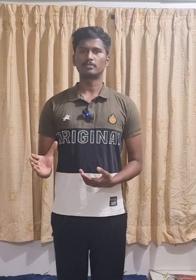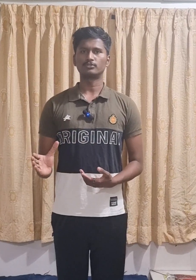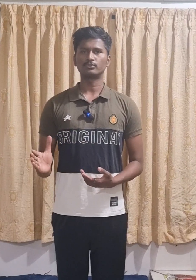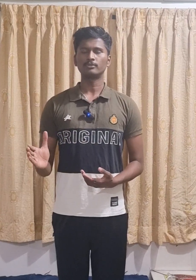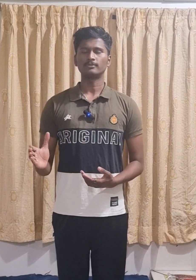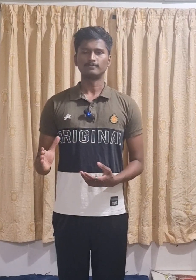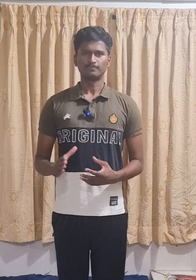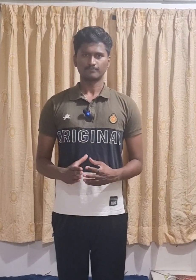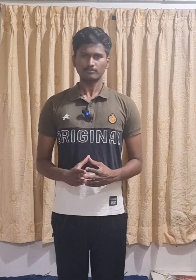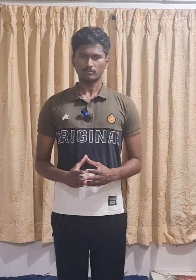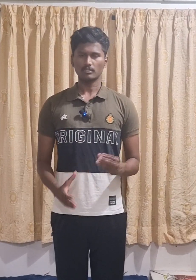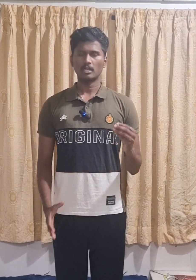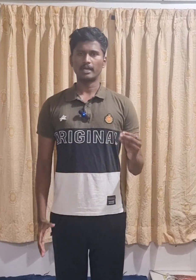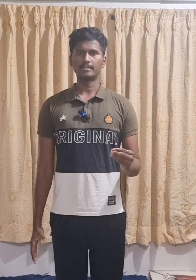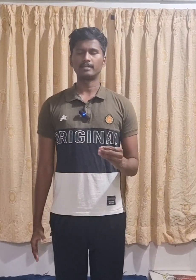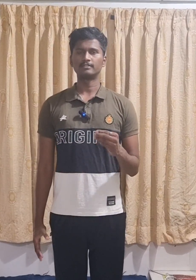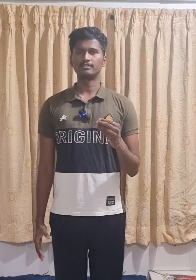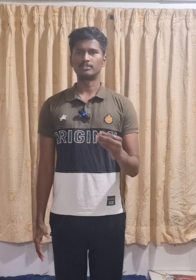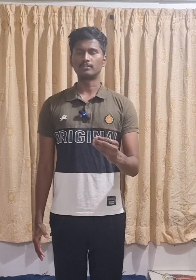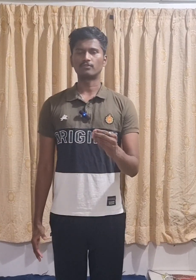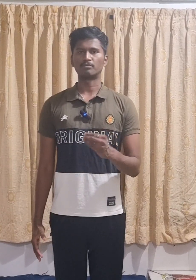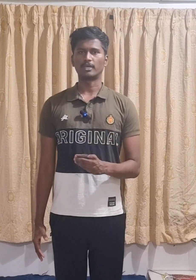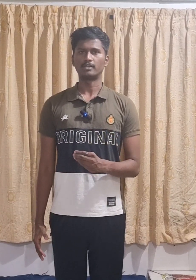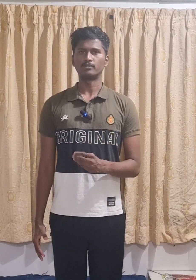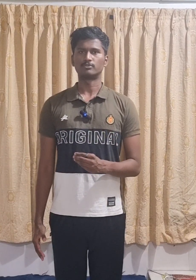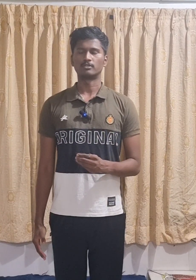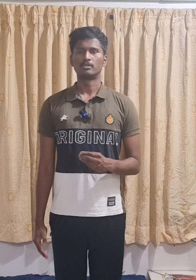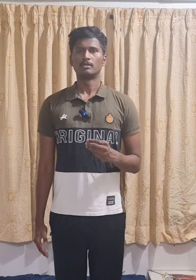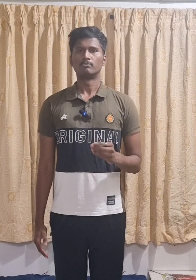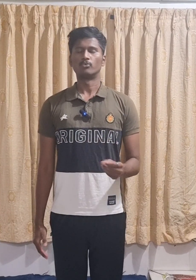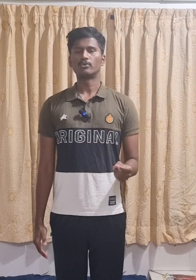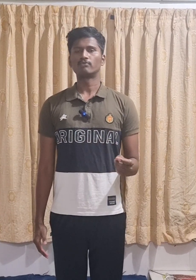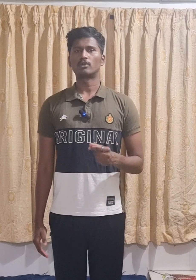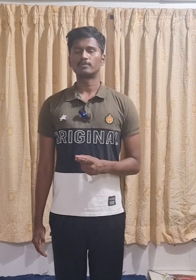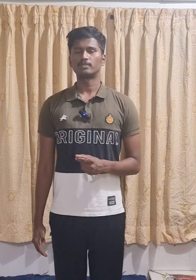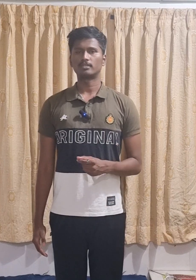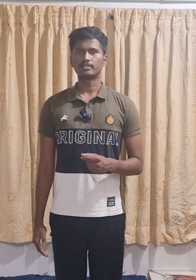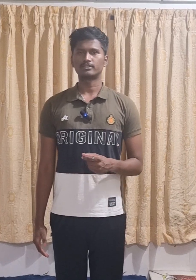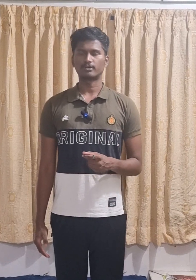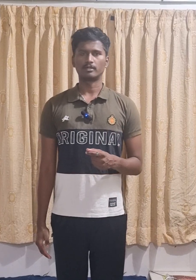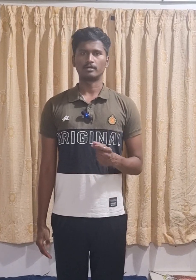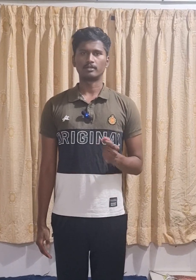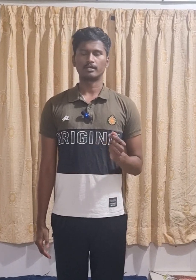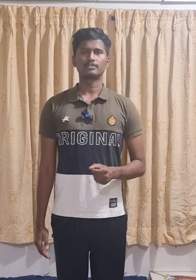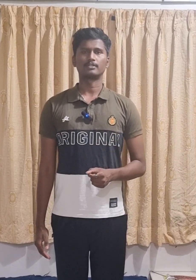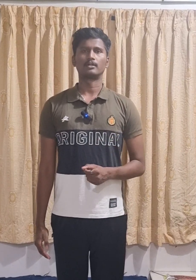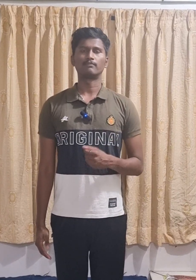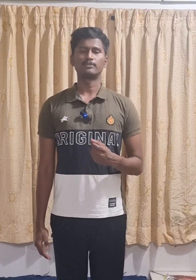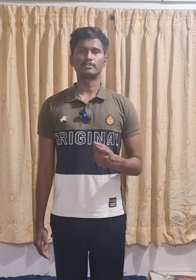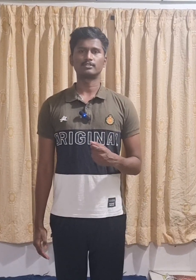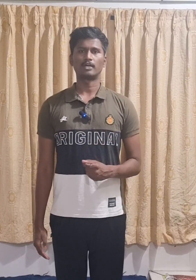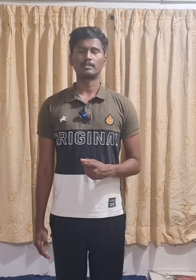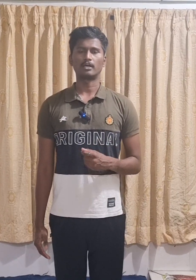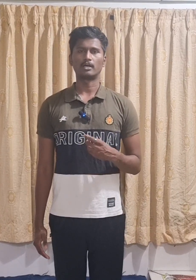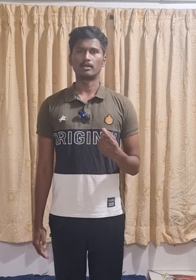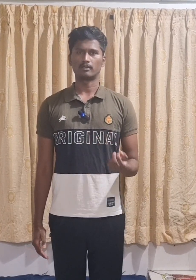helps us to hide these details from the end user. Moving forward with the next feature